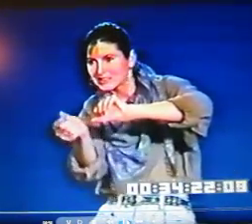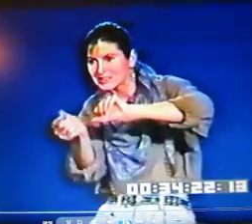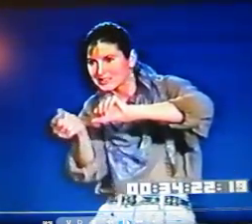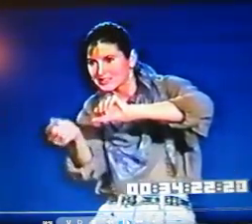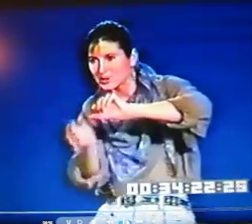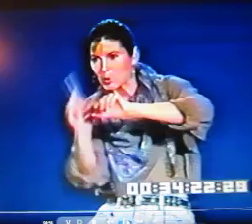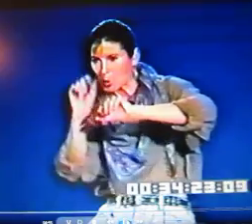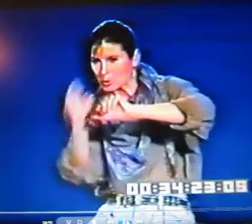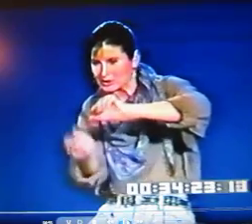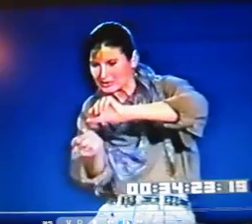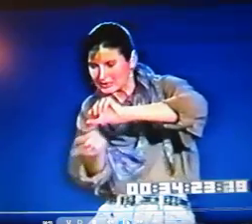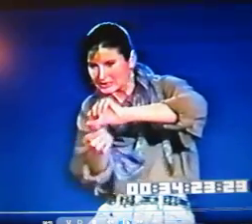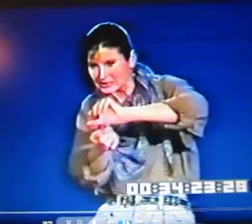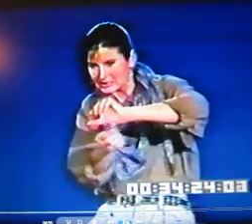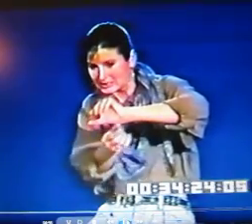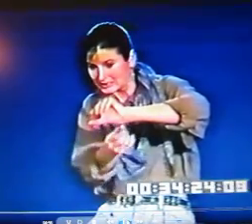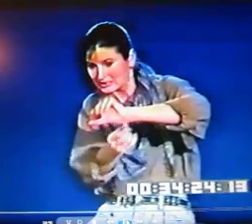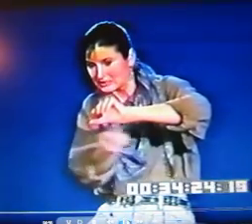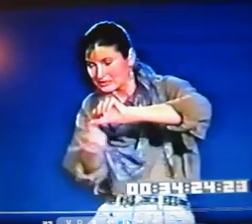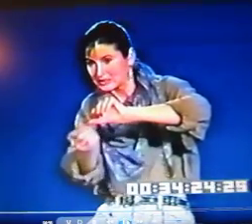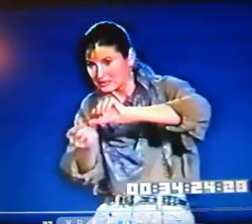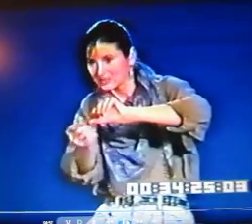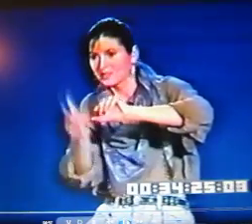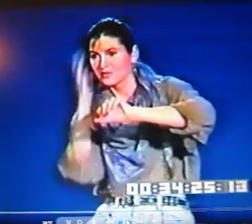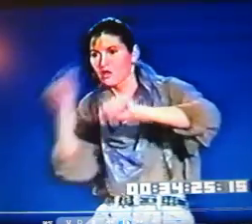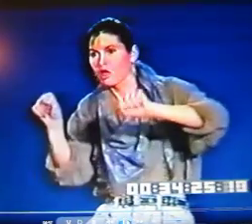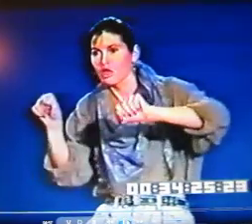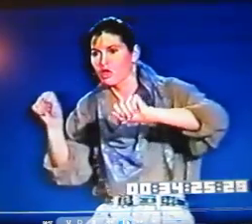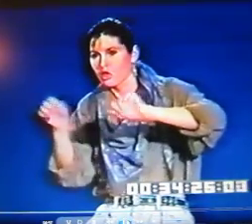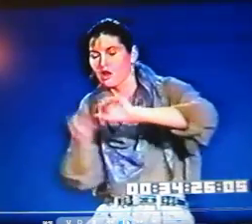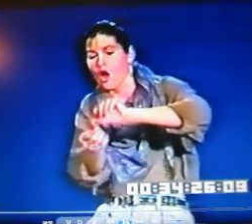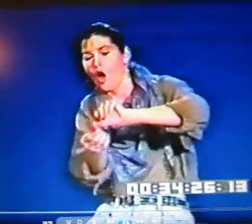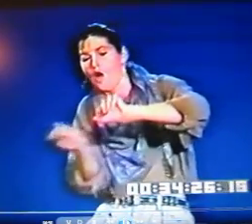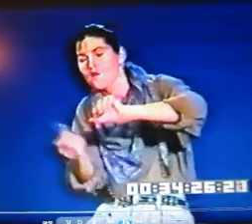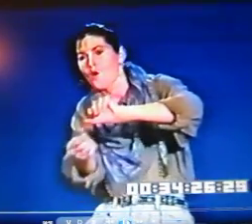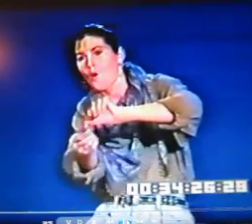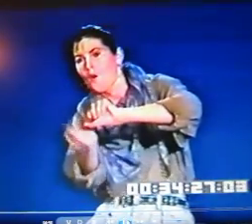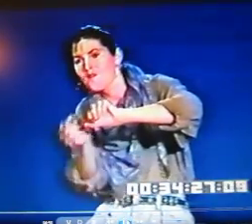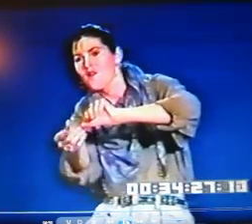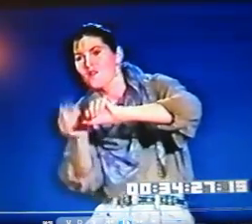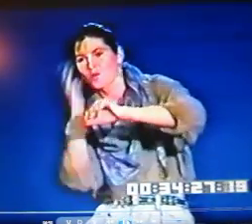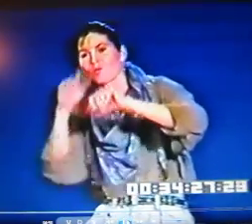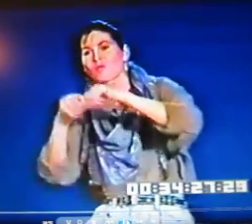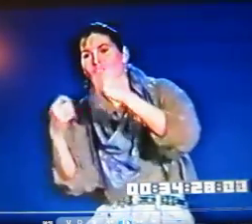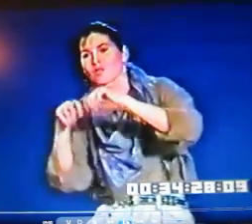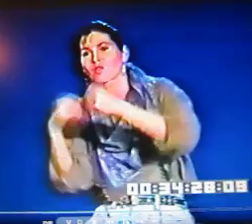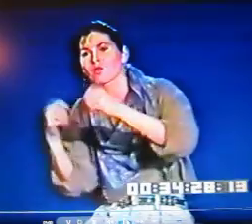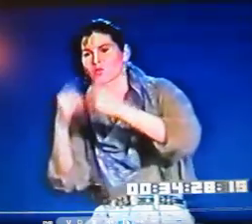And all along the spine of the fish, we're going to loosen the bones very gently. We don't want